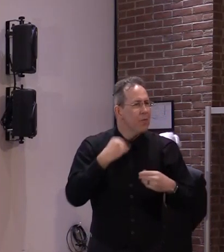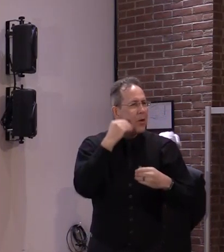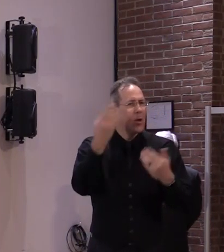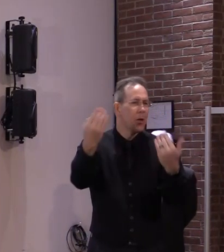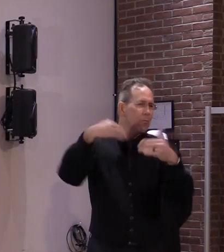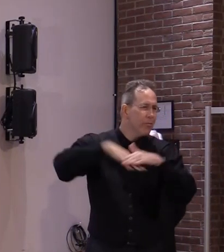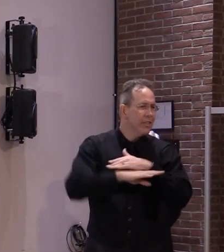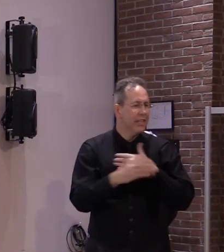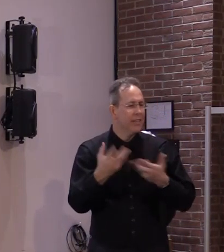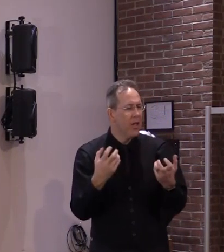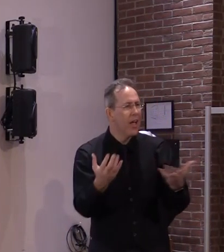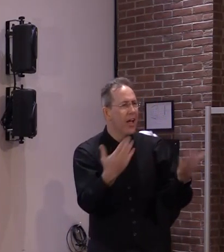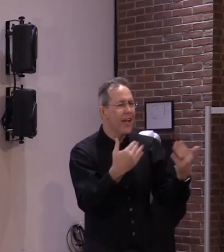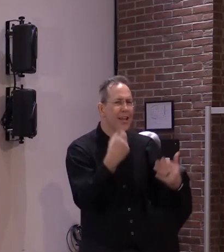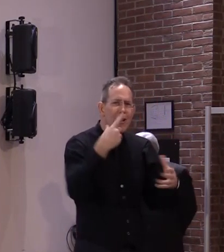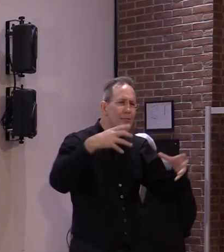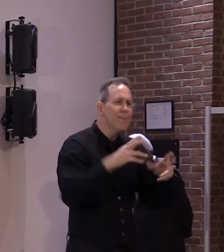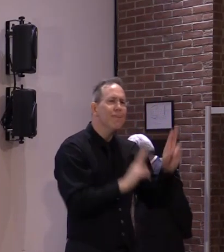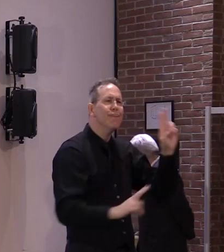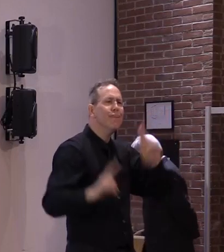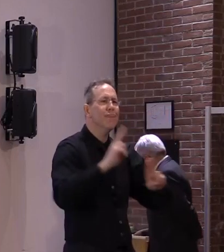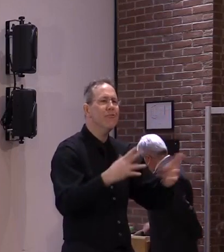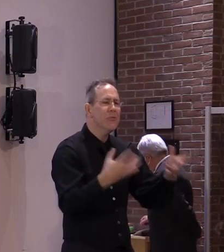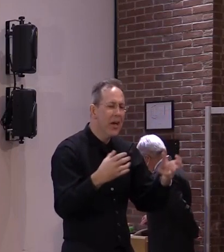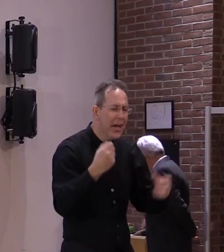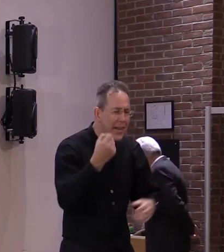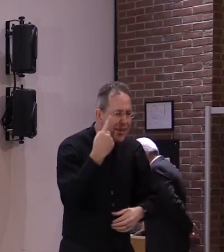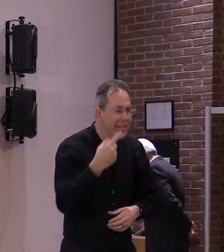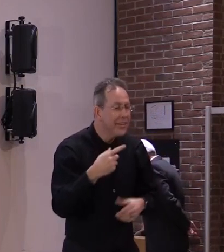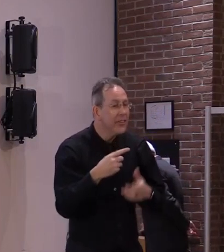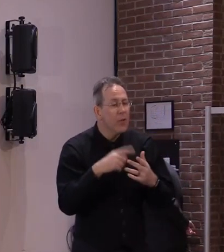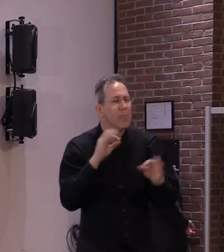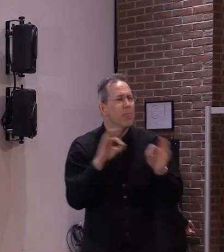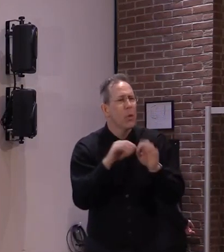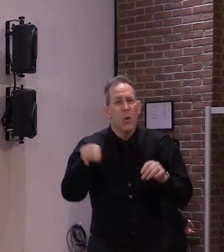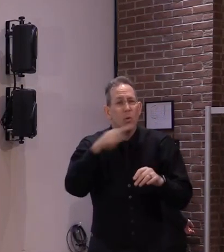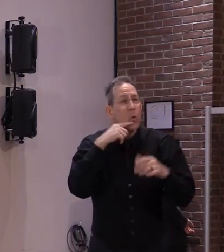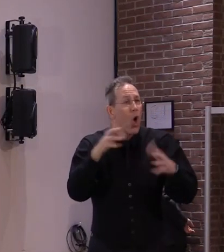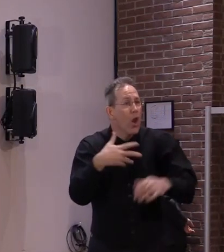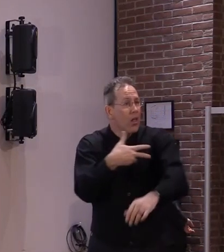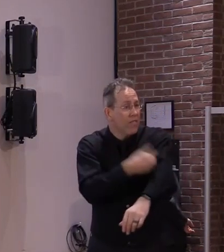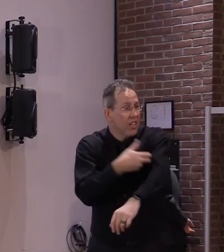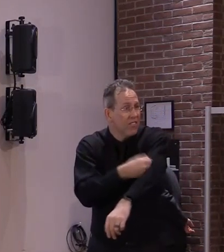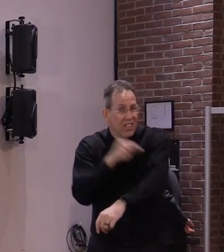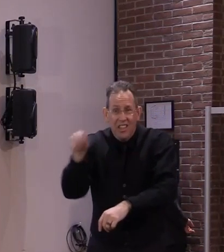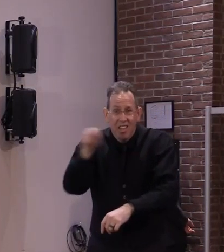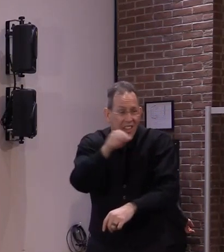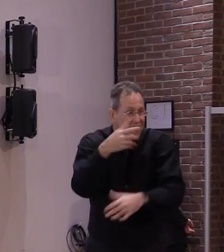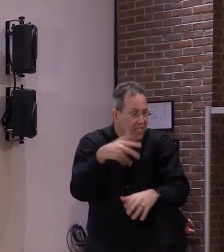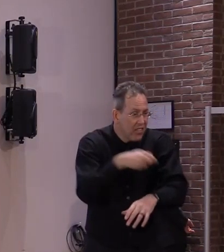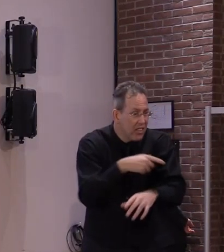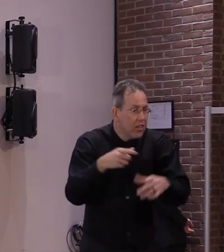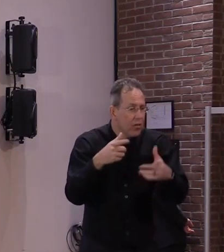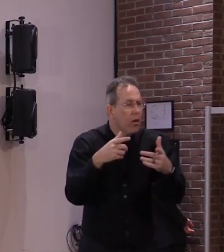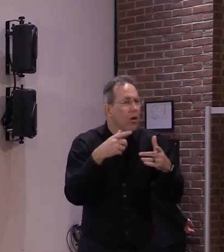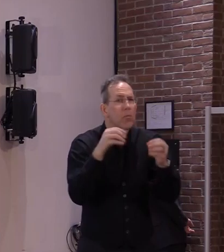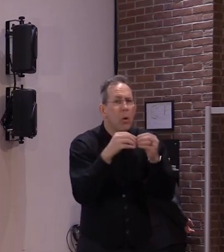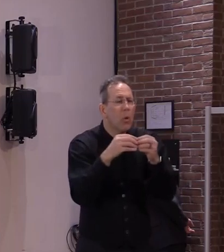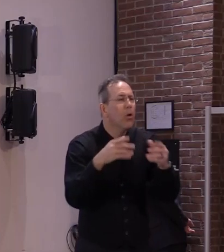other vaccinated people, moving to dining at restaurants, attending movies and concerts, graduations and